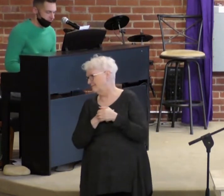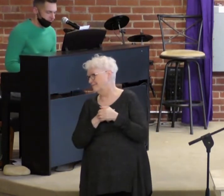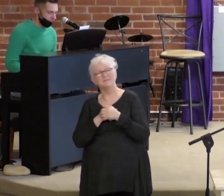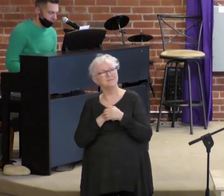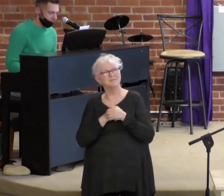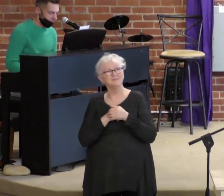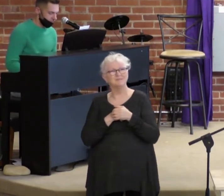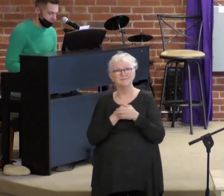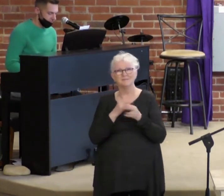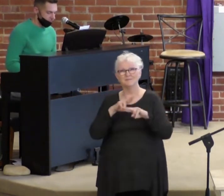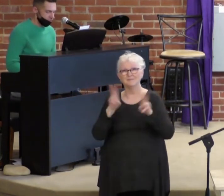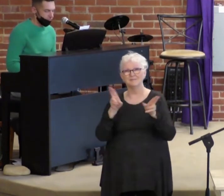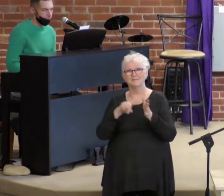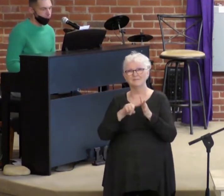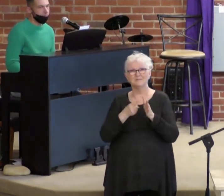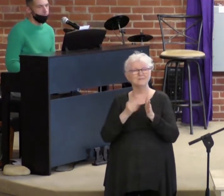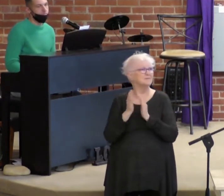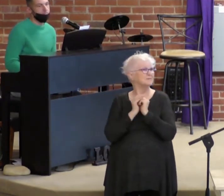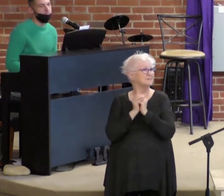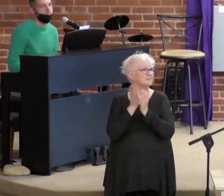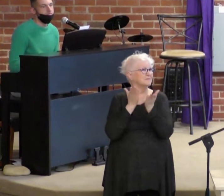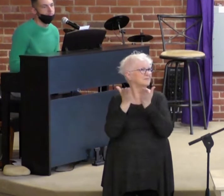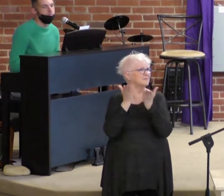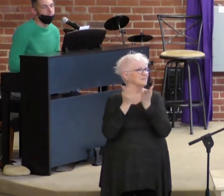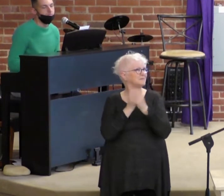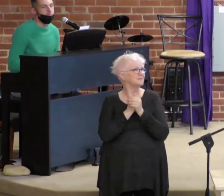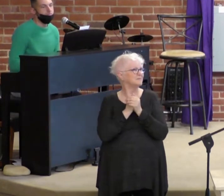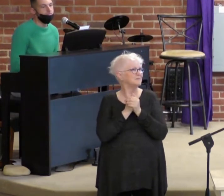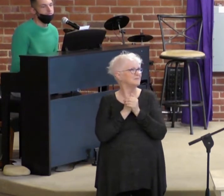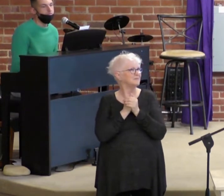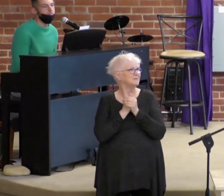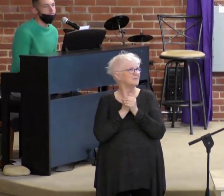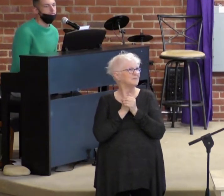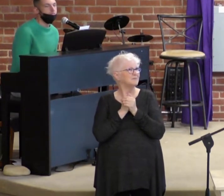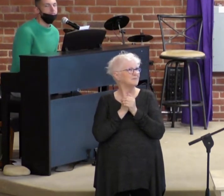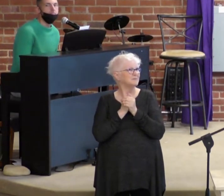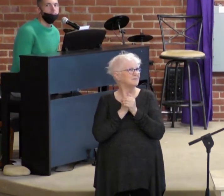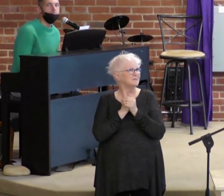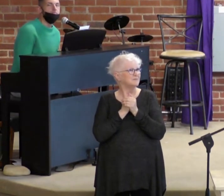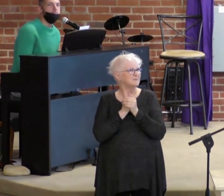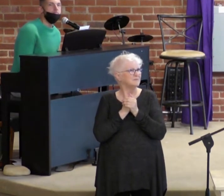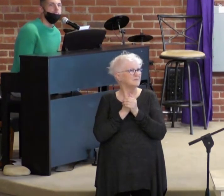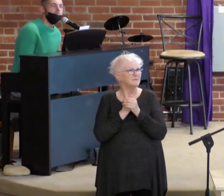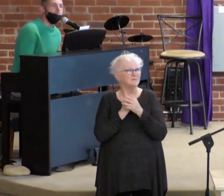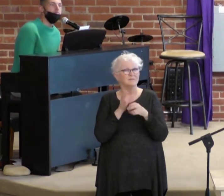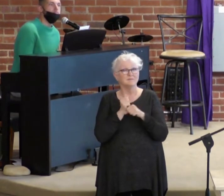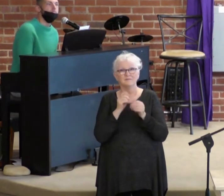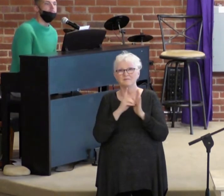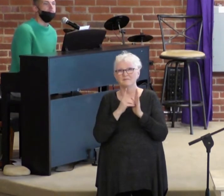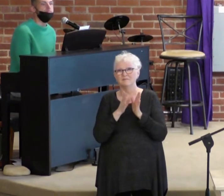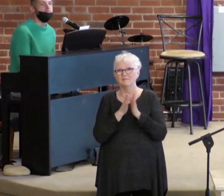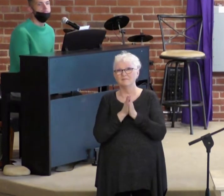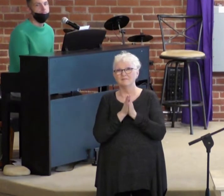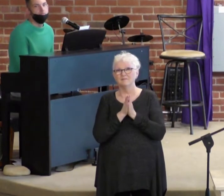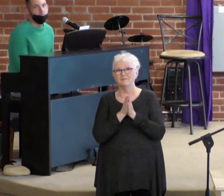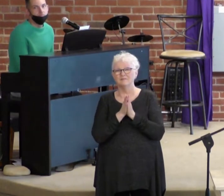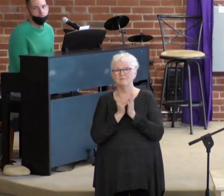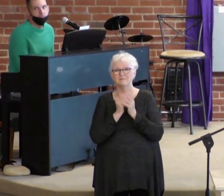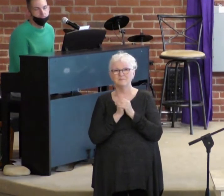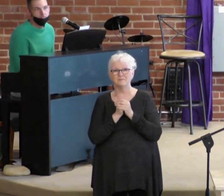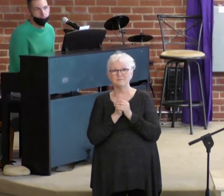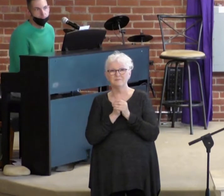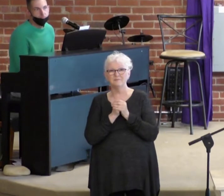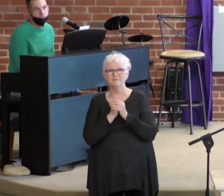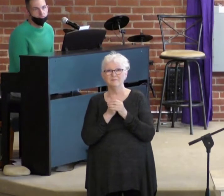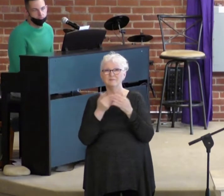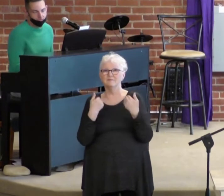to begin our worship service, I believe, and we'd like to take just a moment and pray. And we